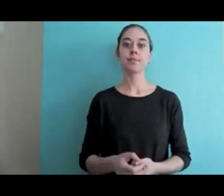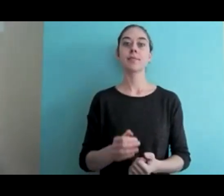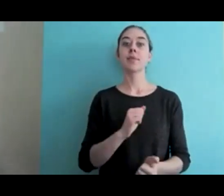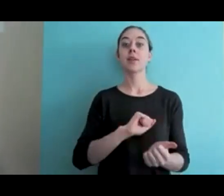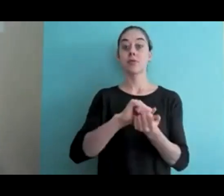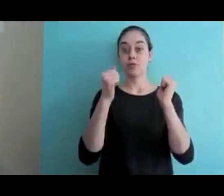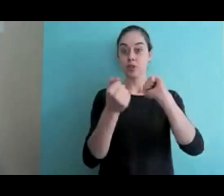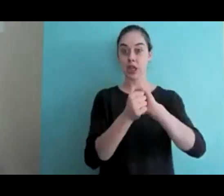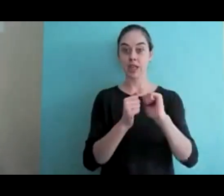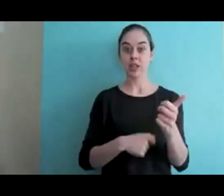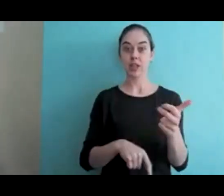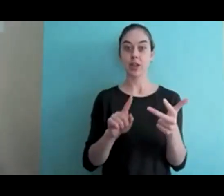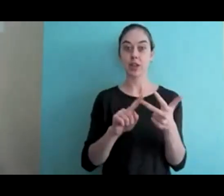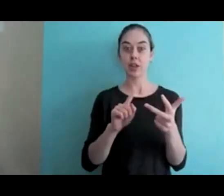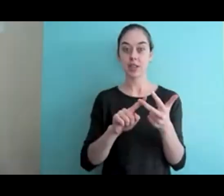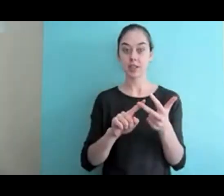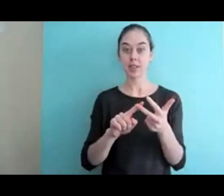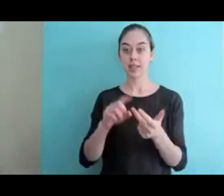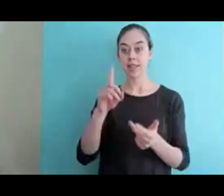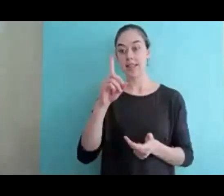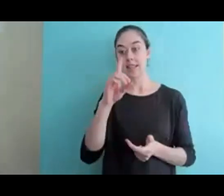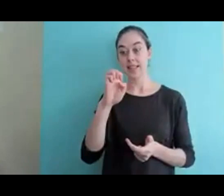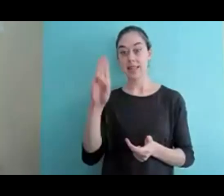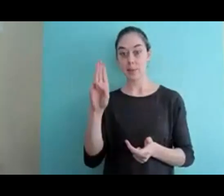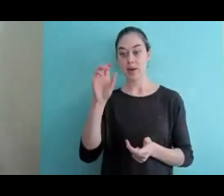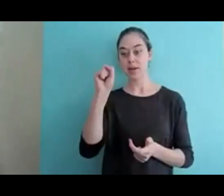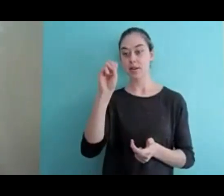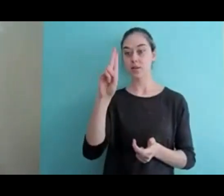And change. Okay, deep squat. You ready?